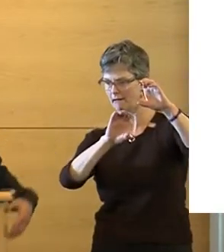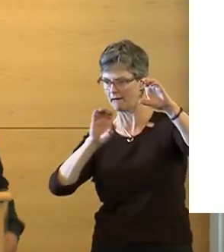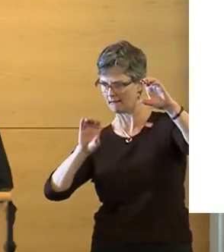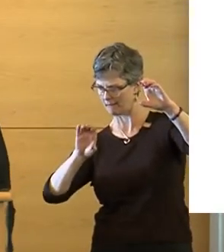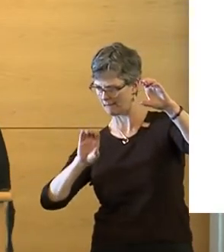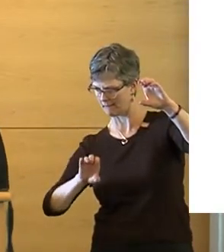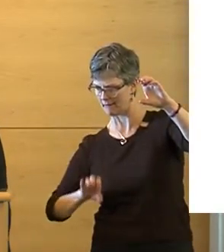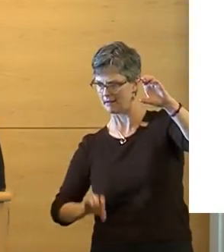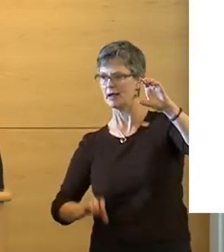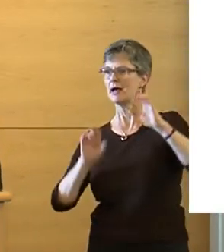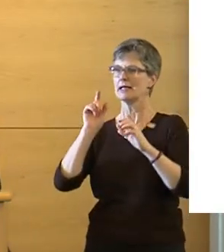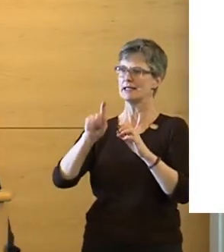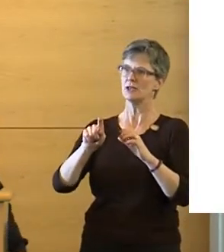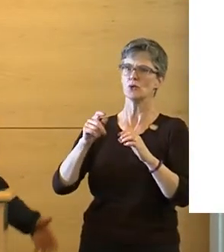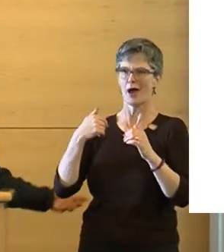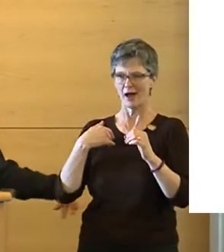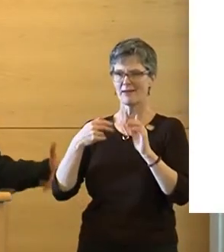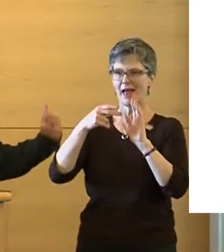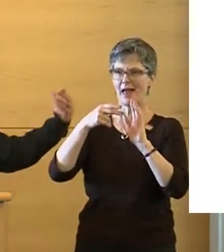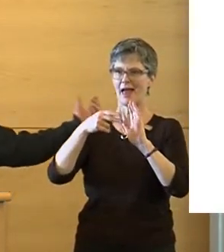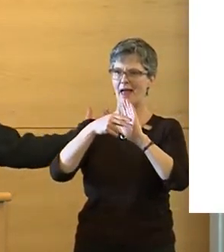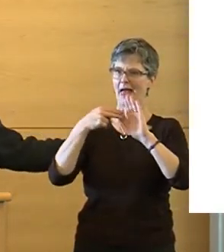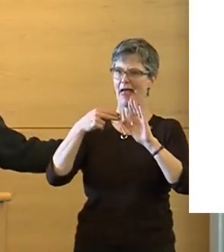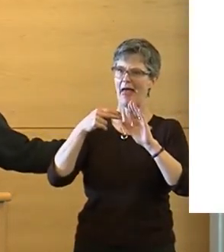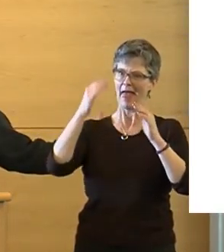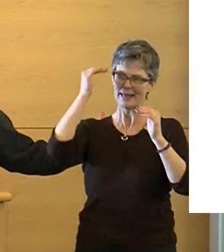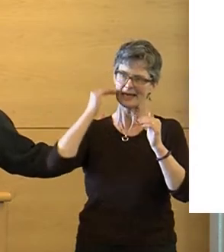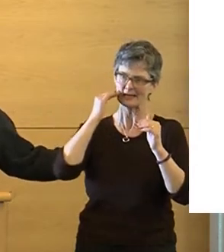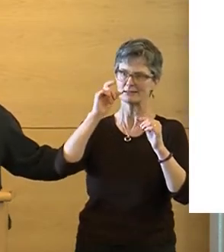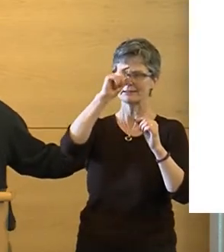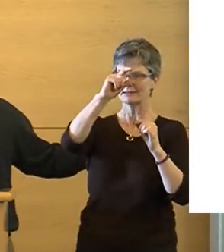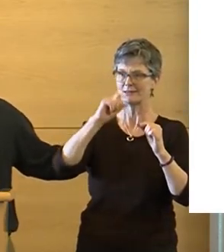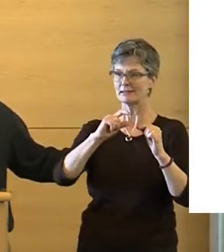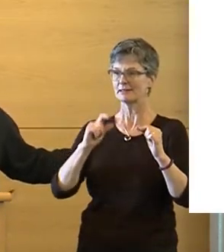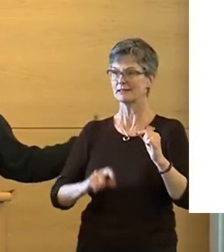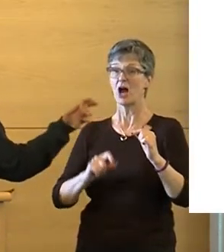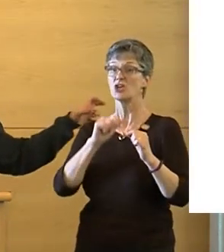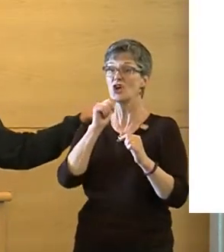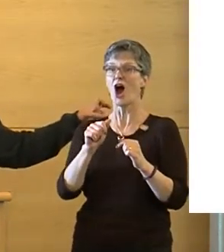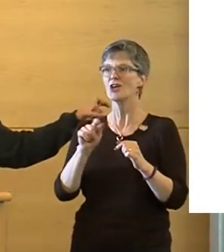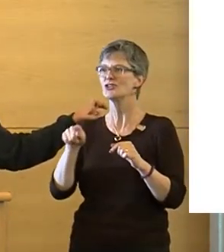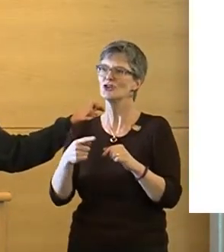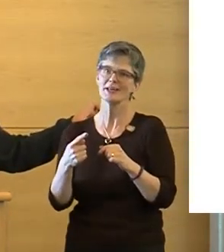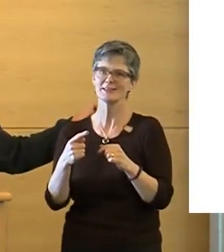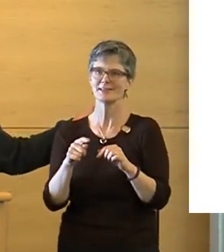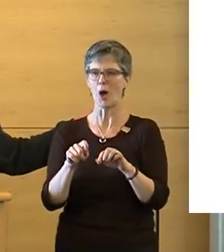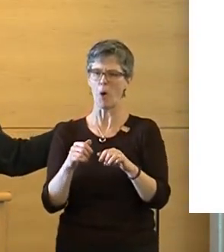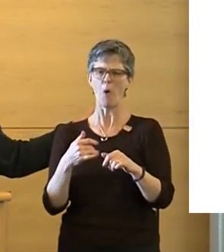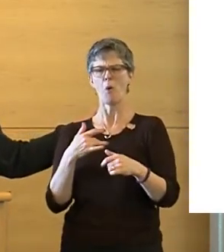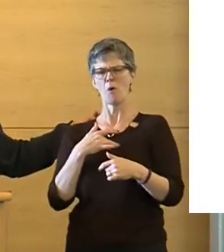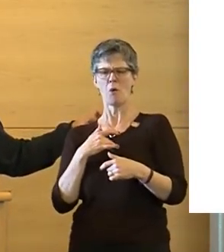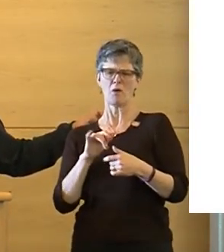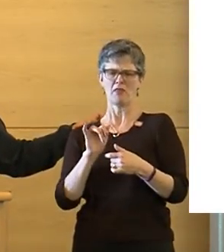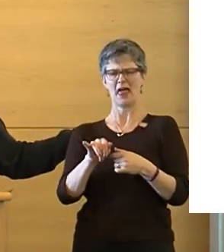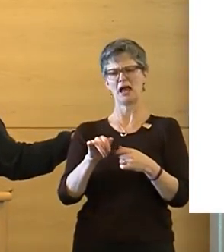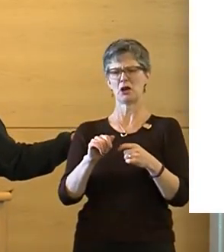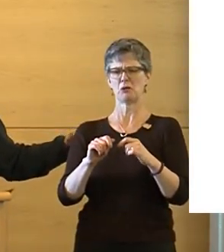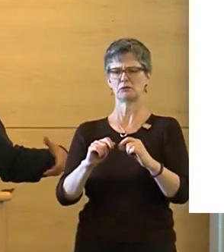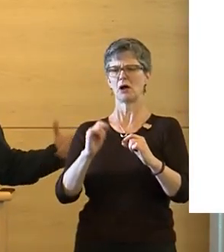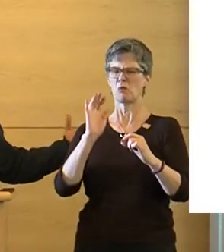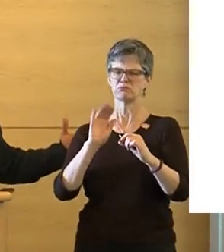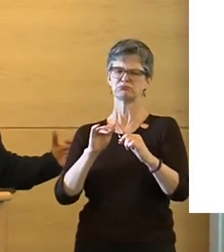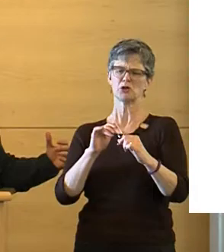you're adding, you know, a lot of content to a web page and it's going to be broken up into different sections, then you're going to need to add